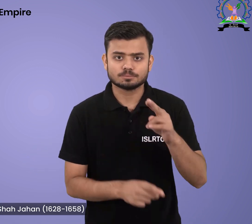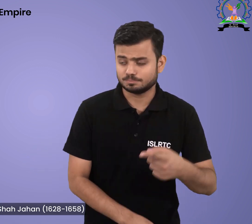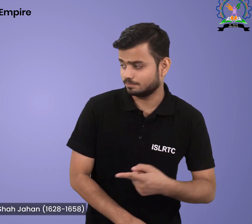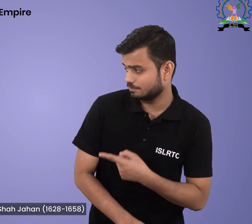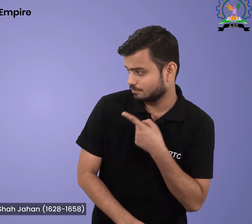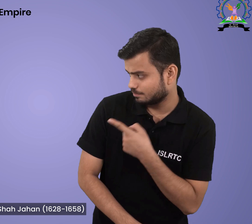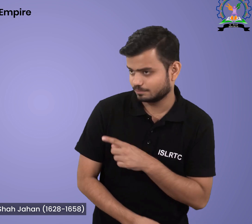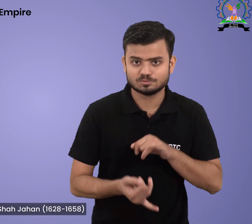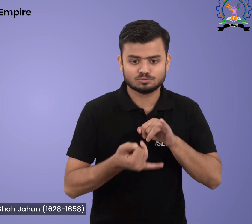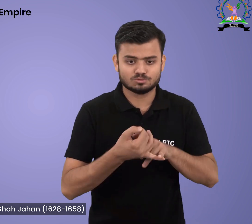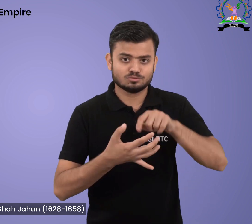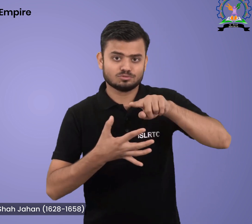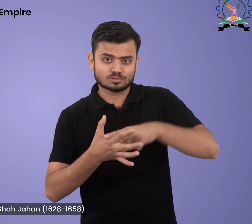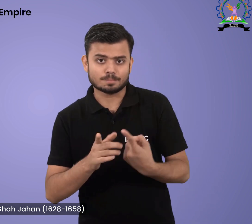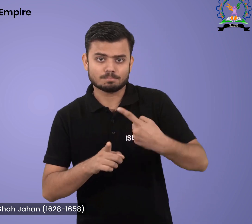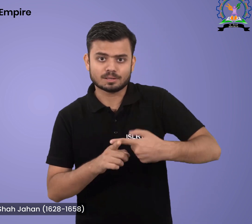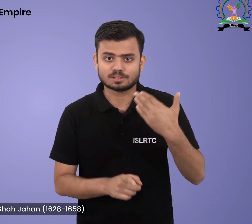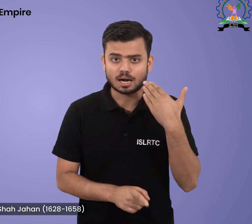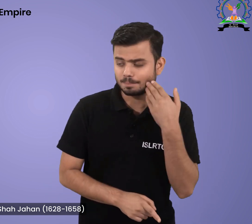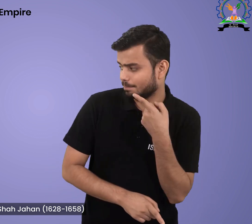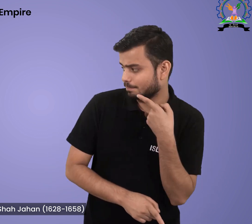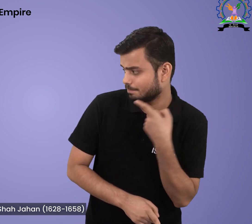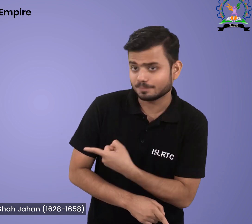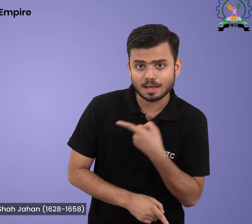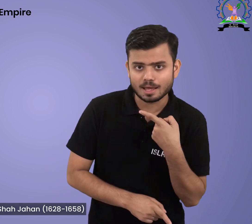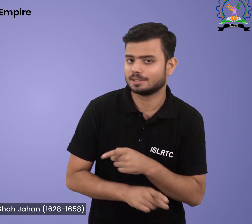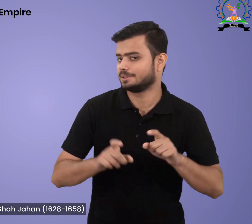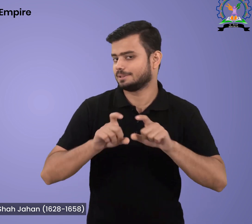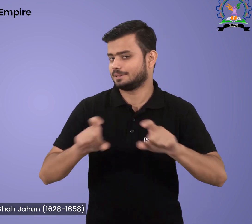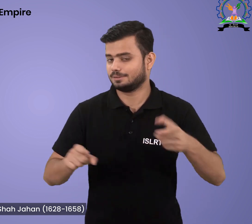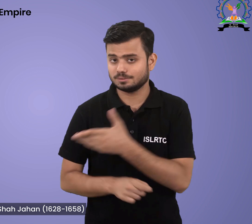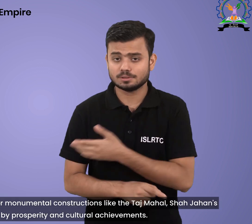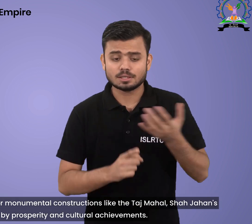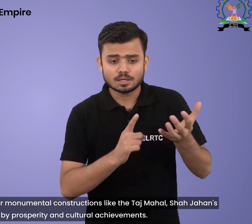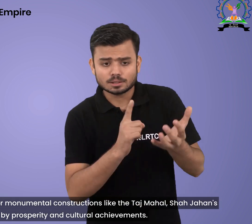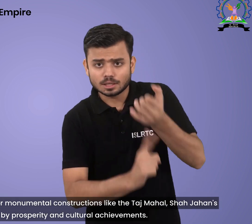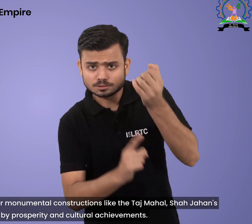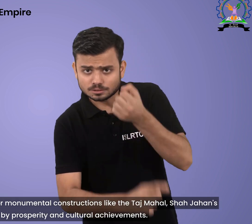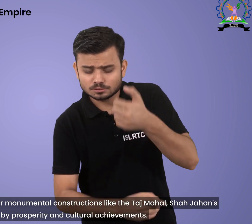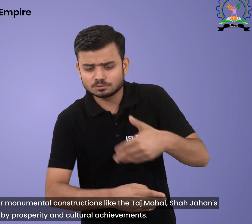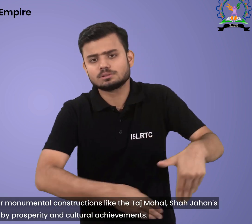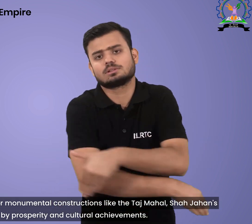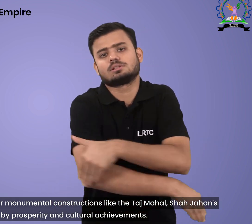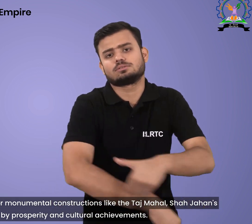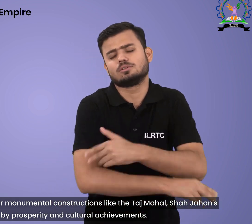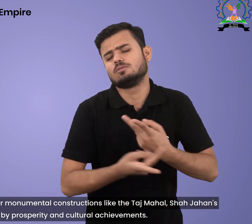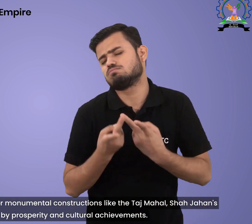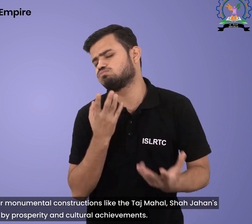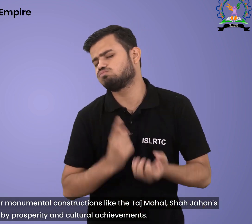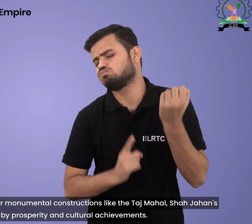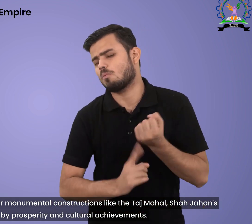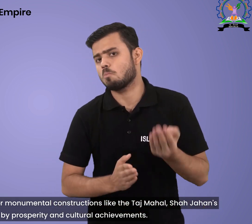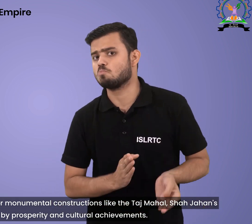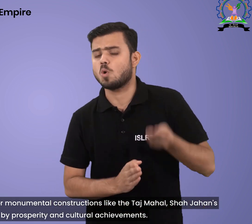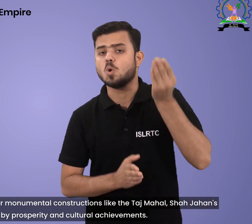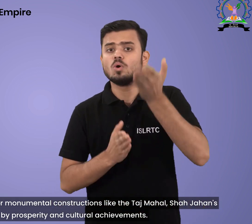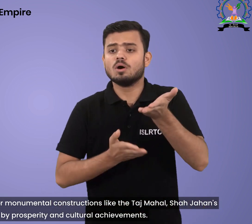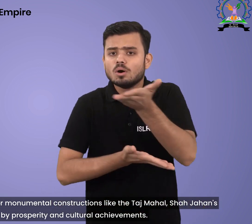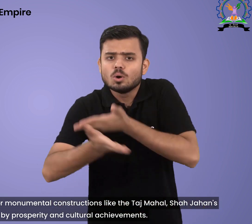Shah Jahan, 1628 to 1658. Architectural achievements. Known for monumental constructions